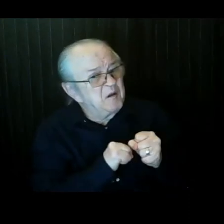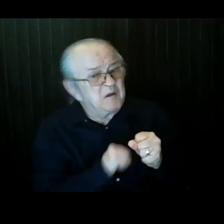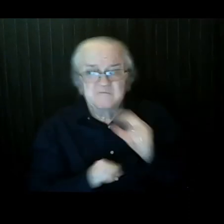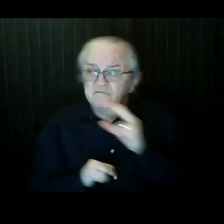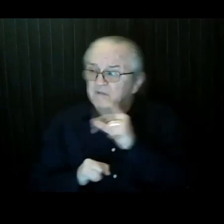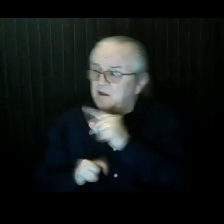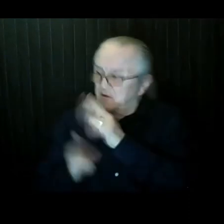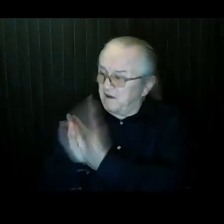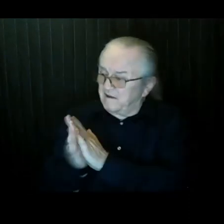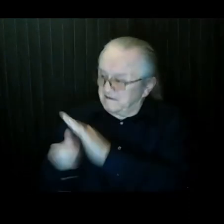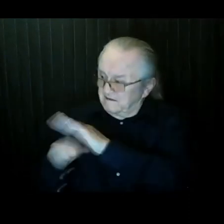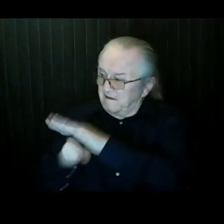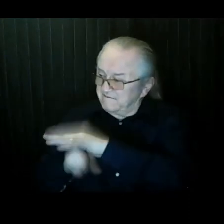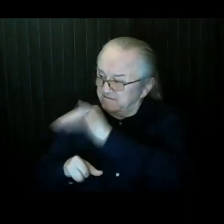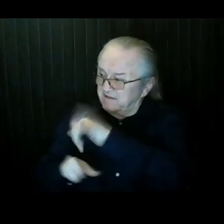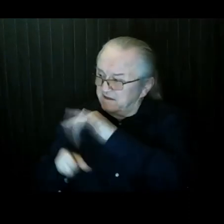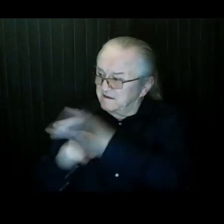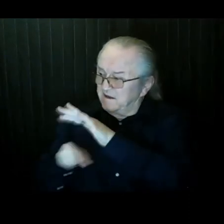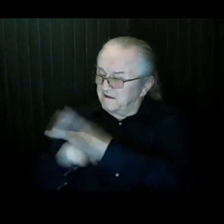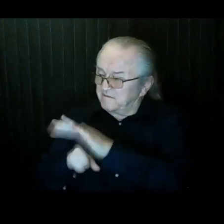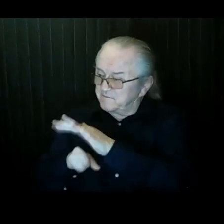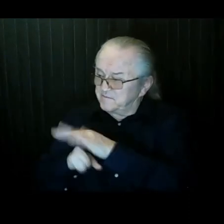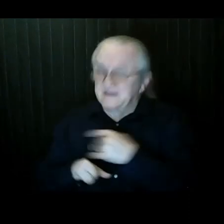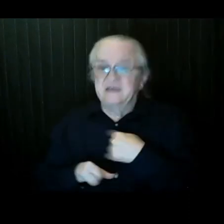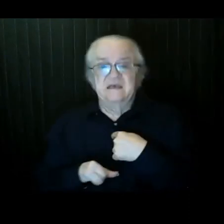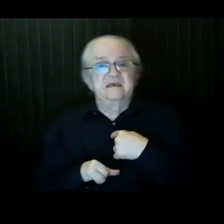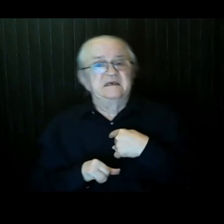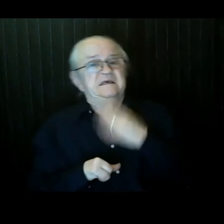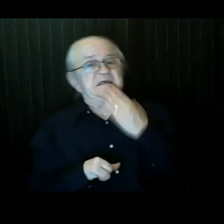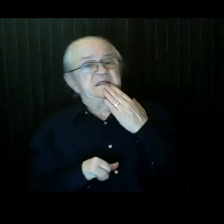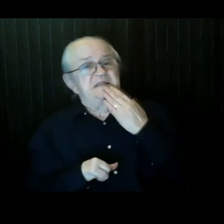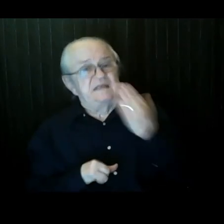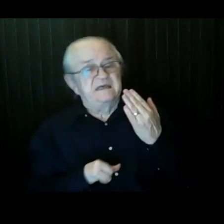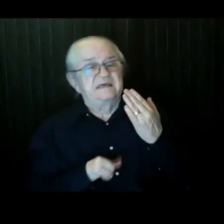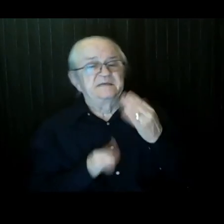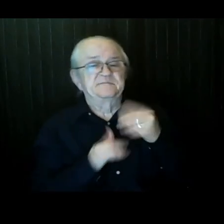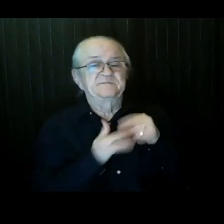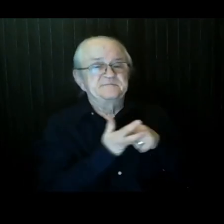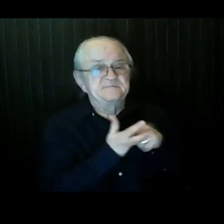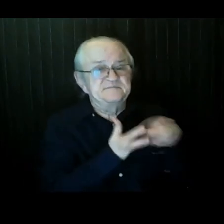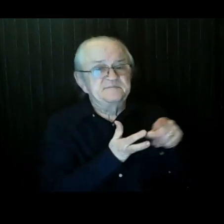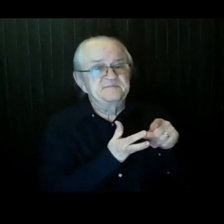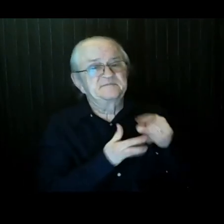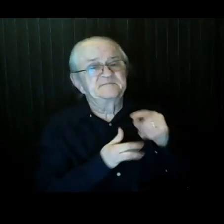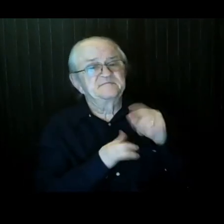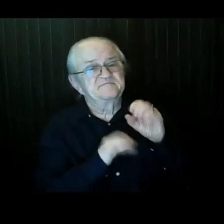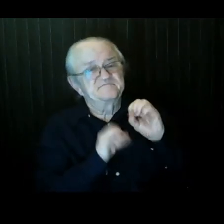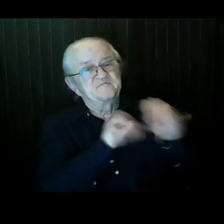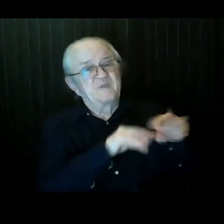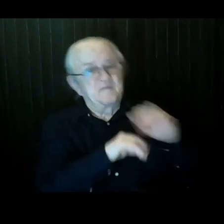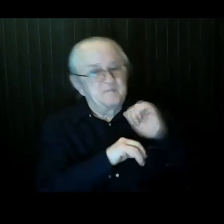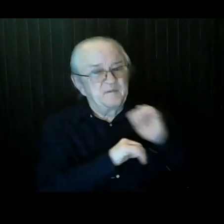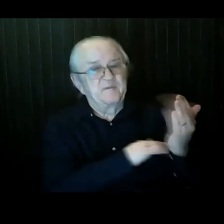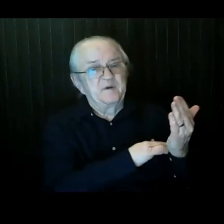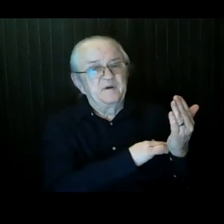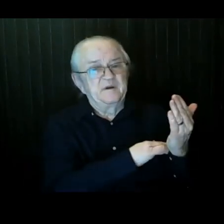just enough. That's what you got. So I said, thanks. And I paid the money up front and said I'd have the car back to him in the morning. And then he